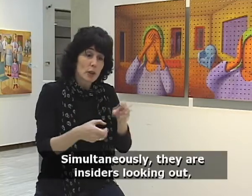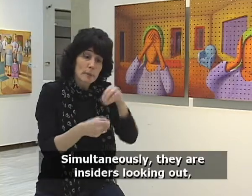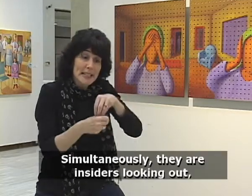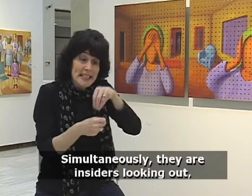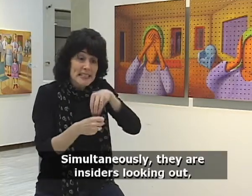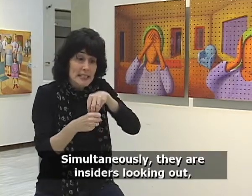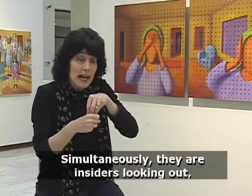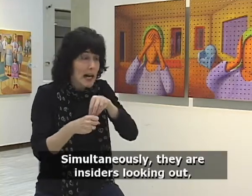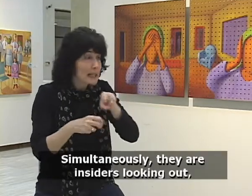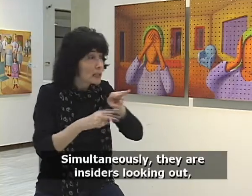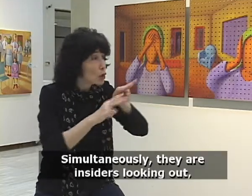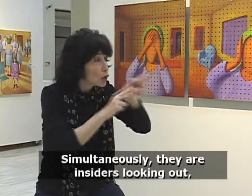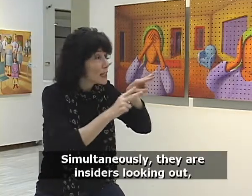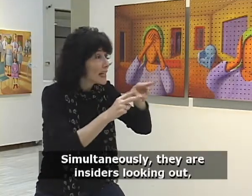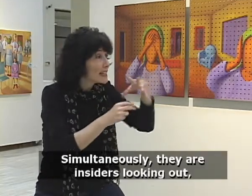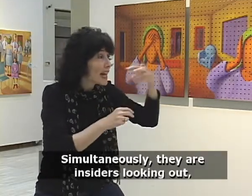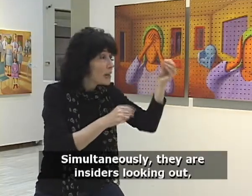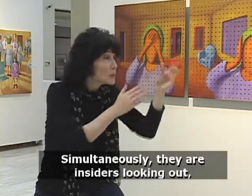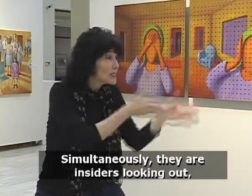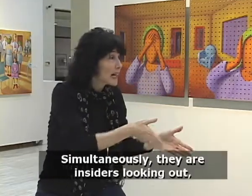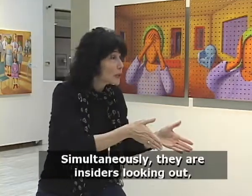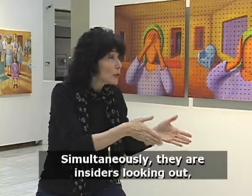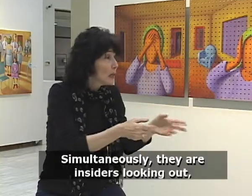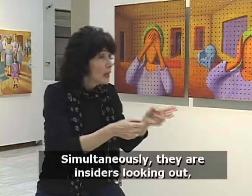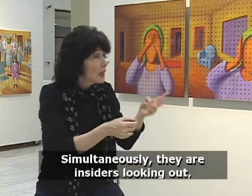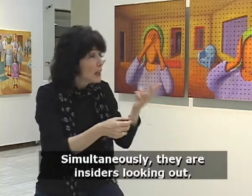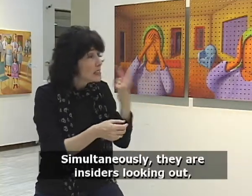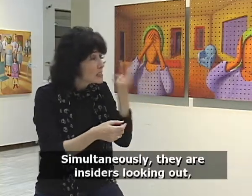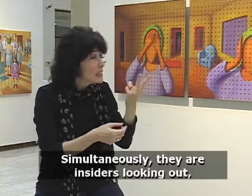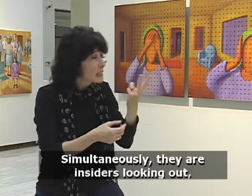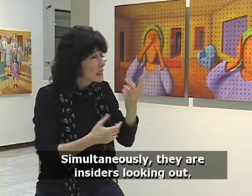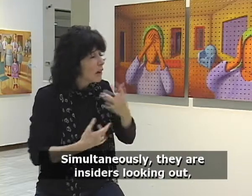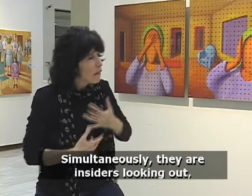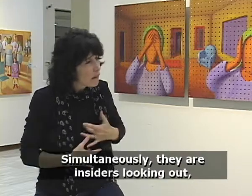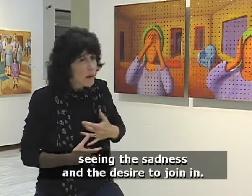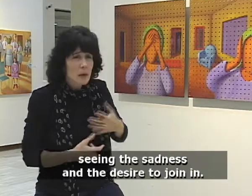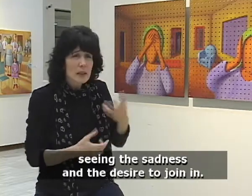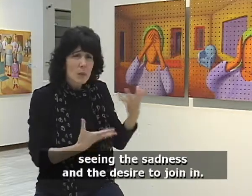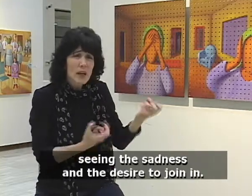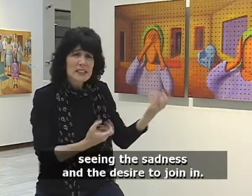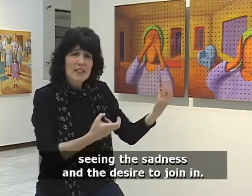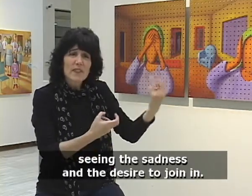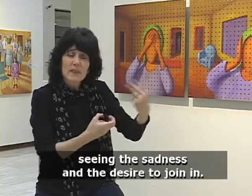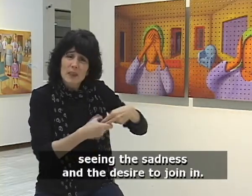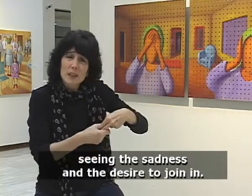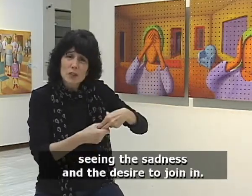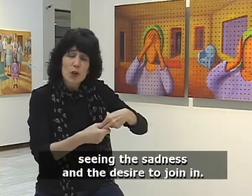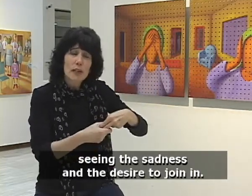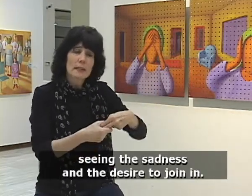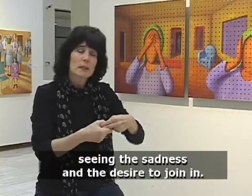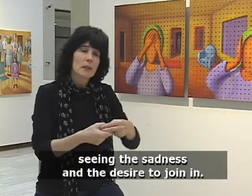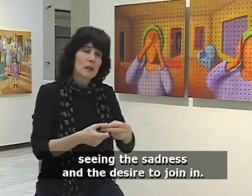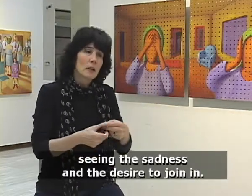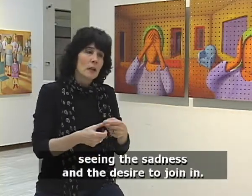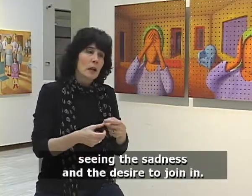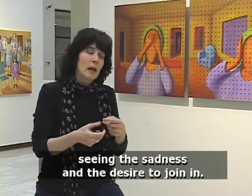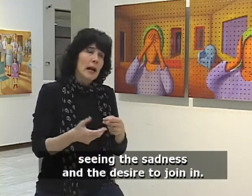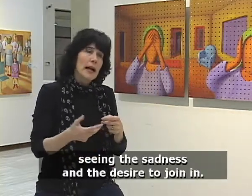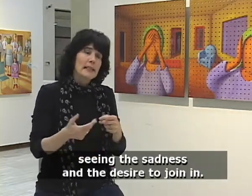Simultaneously, they are insiders looking out, seeing the sadness and the desire to join